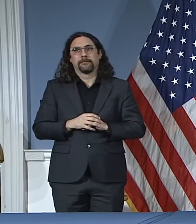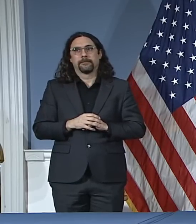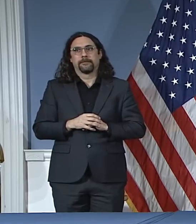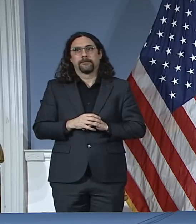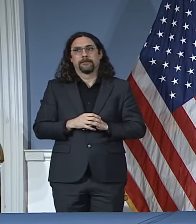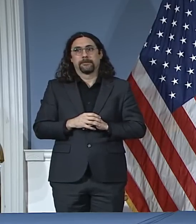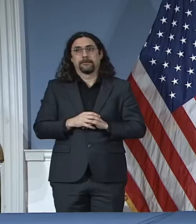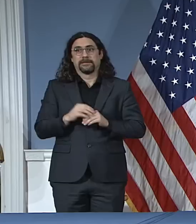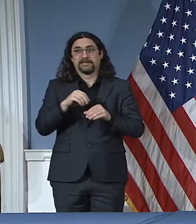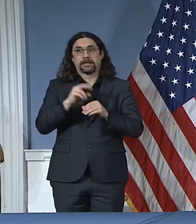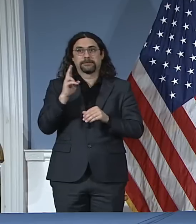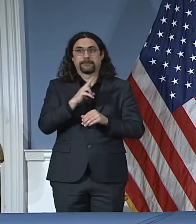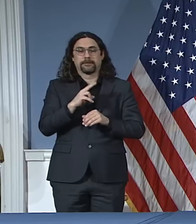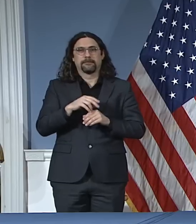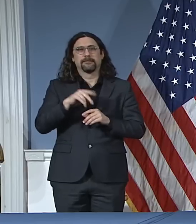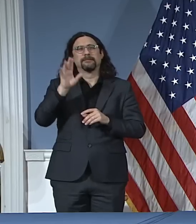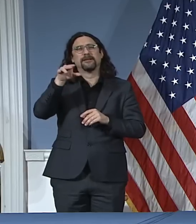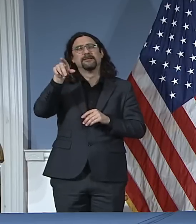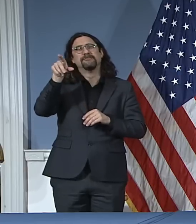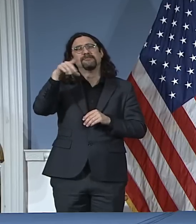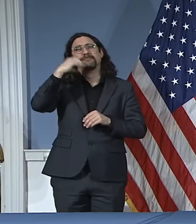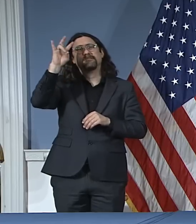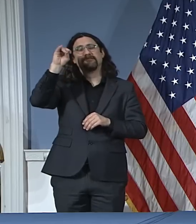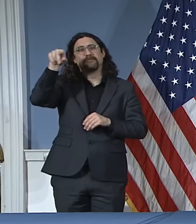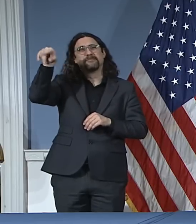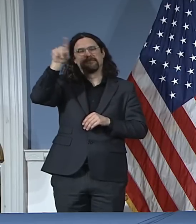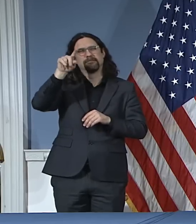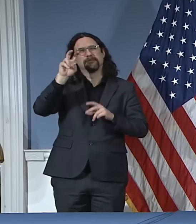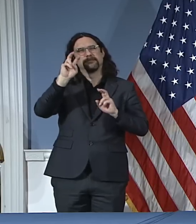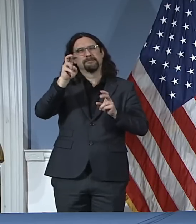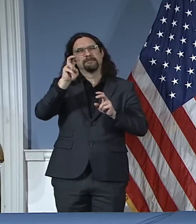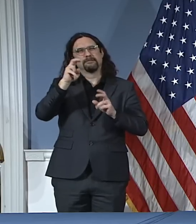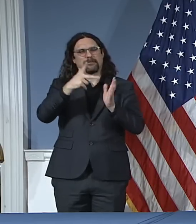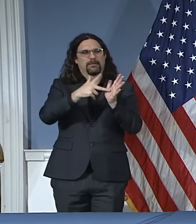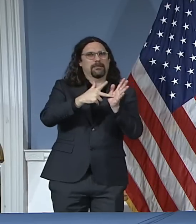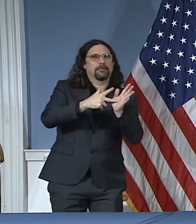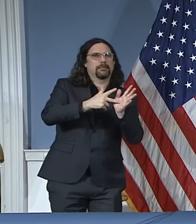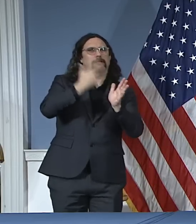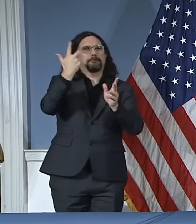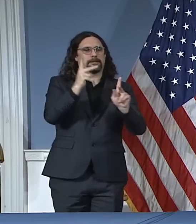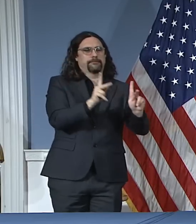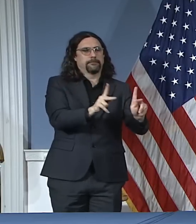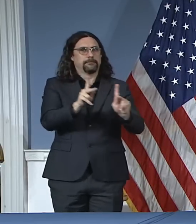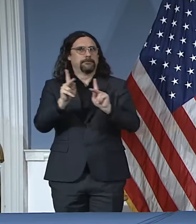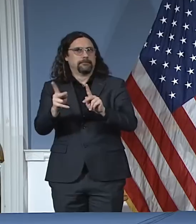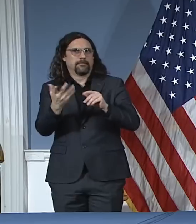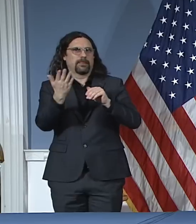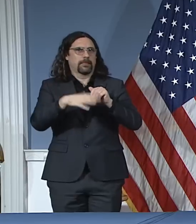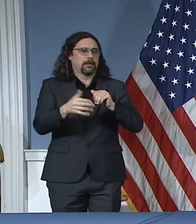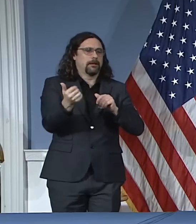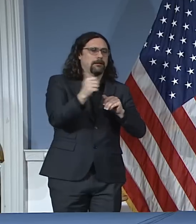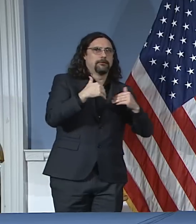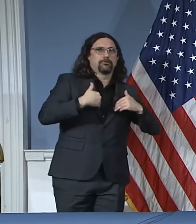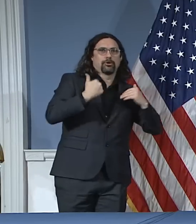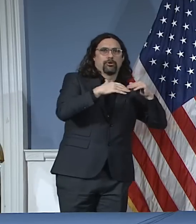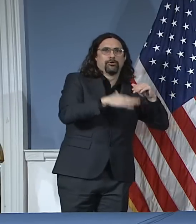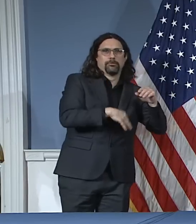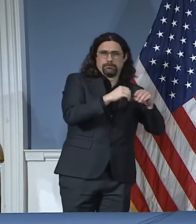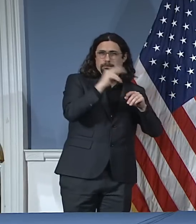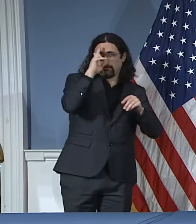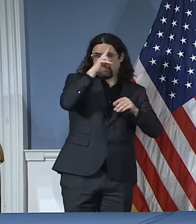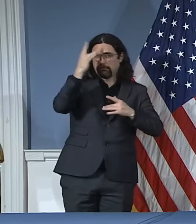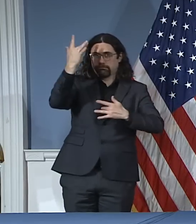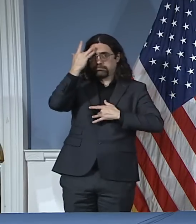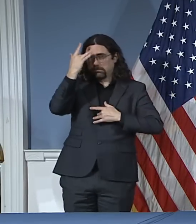That really reminds us that that's the particular thing we need to focus on. Folks who are much older, and particularly if they have